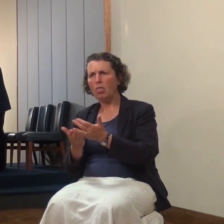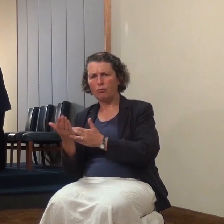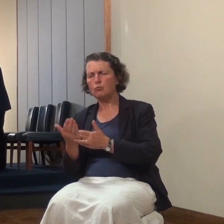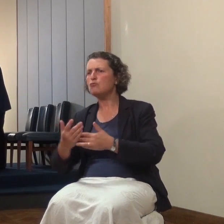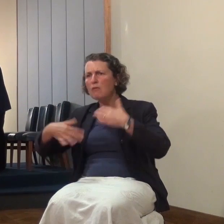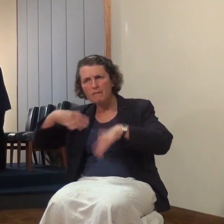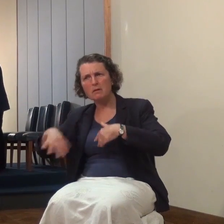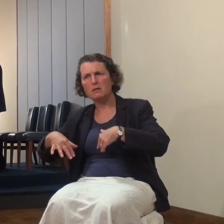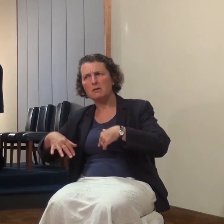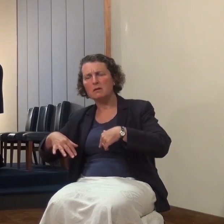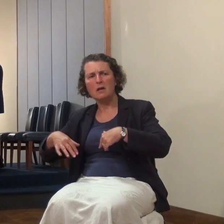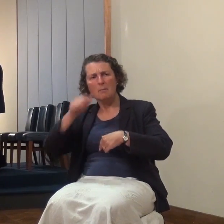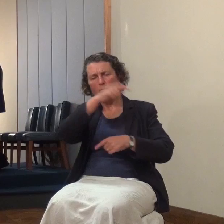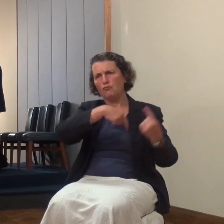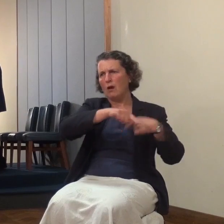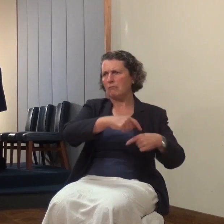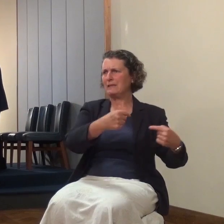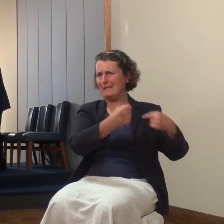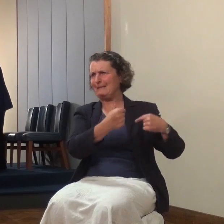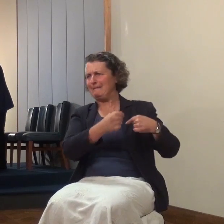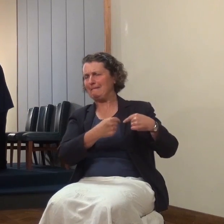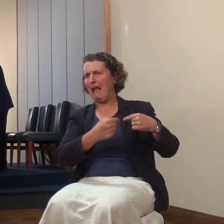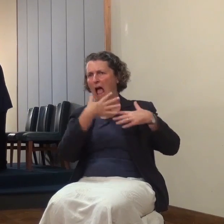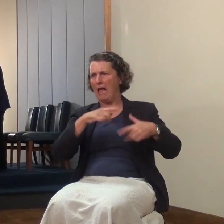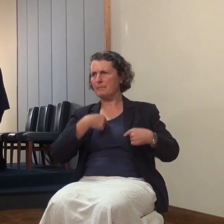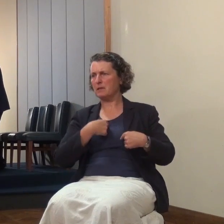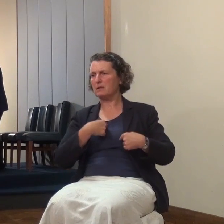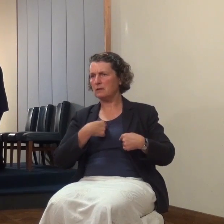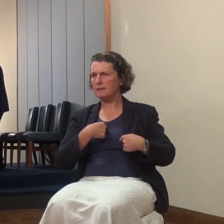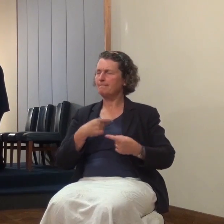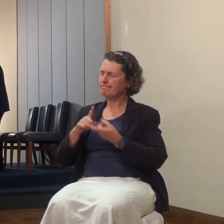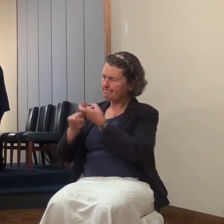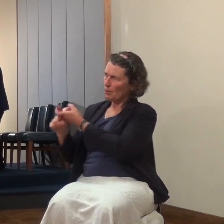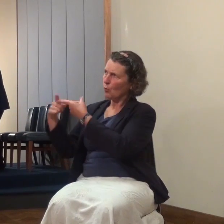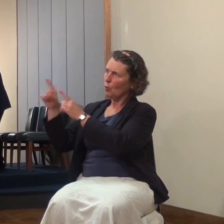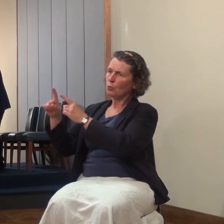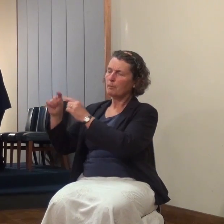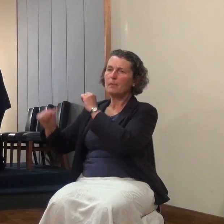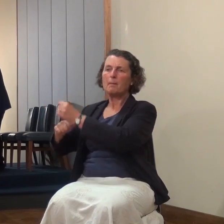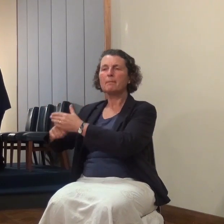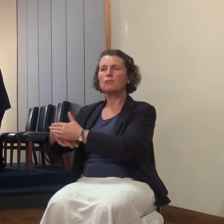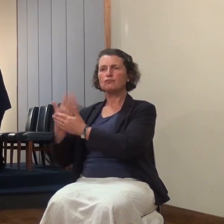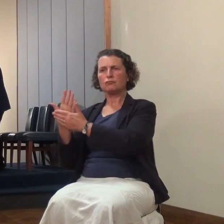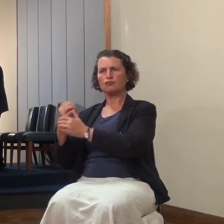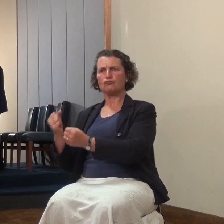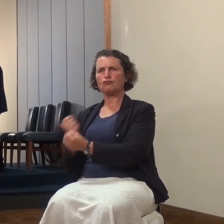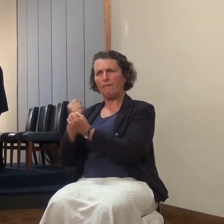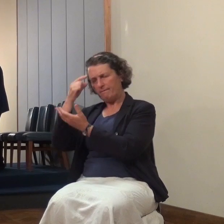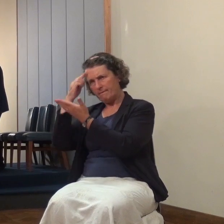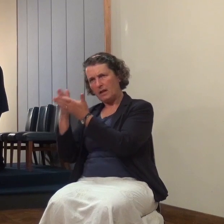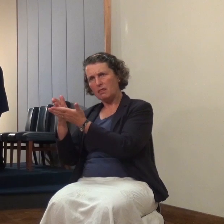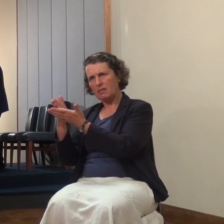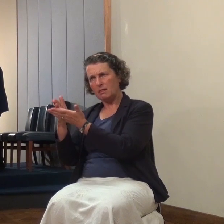them. These things, not merely rods of the heavenly master, but buffetings, intended